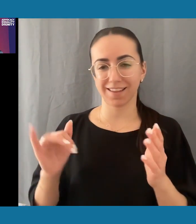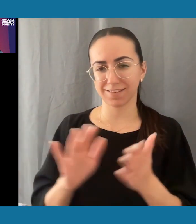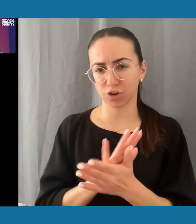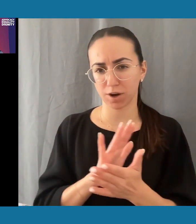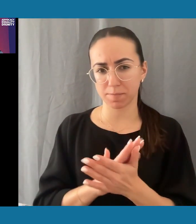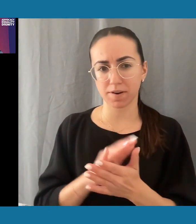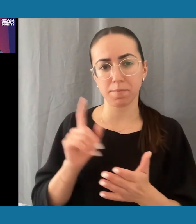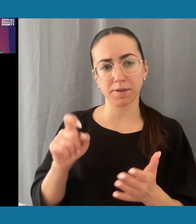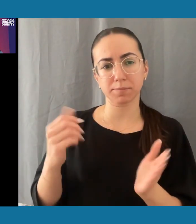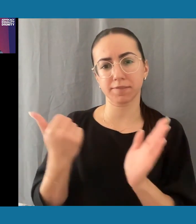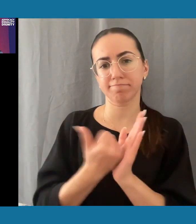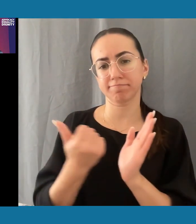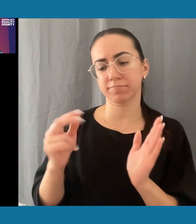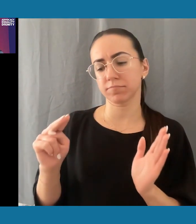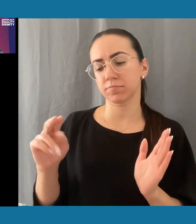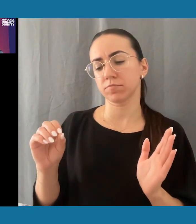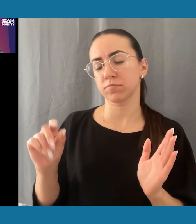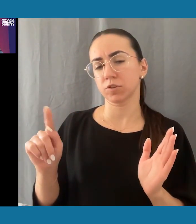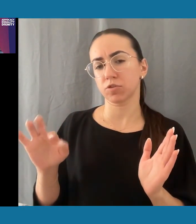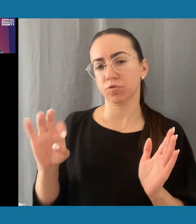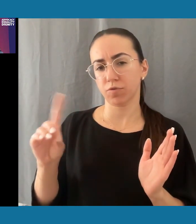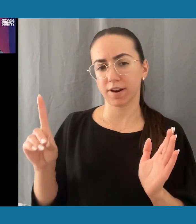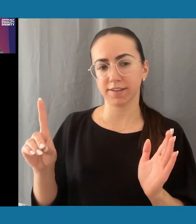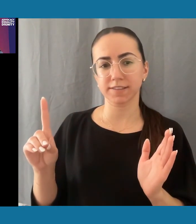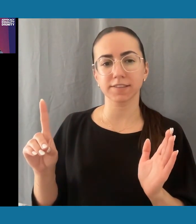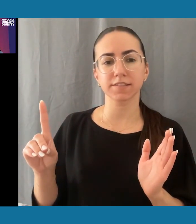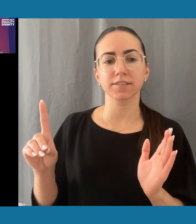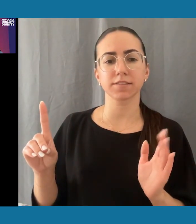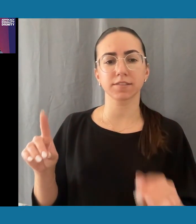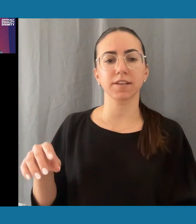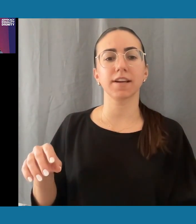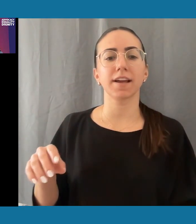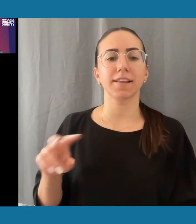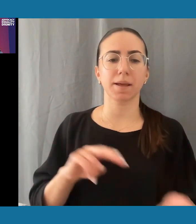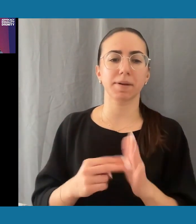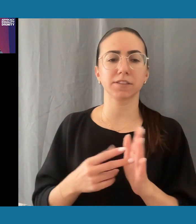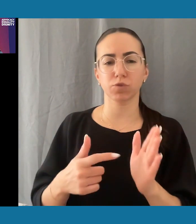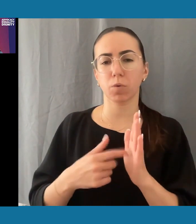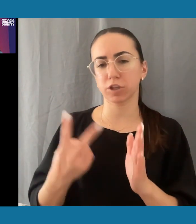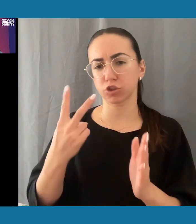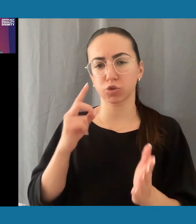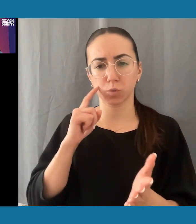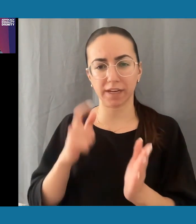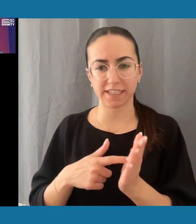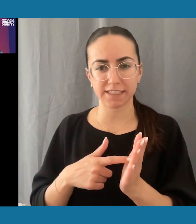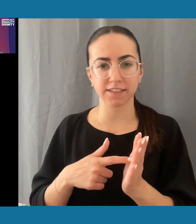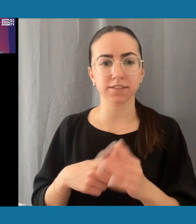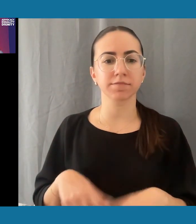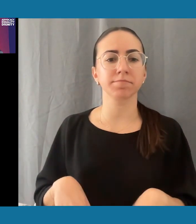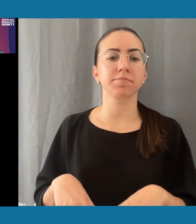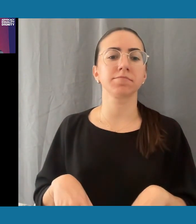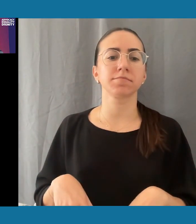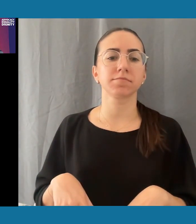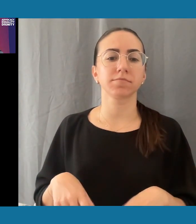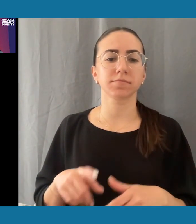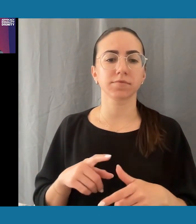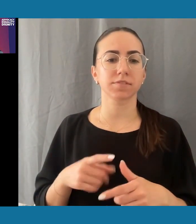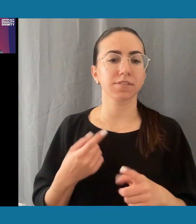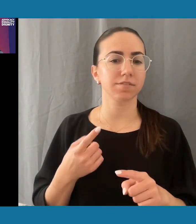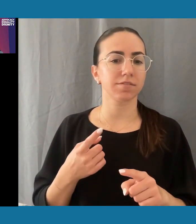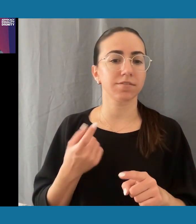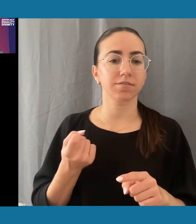notarization requires 2 witness signatures. And those witnesses can't be the decision maker or the supporters. They have to be 2